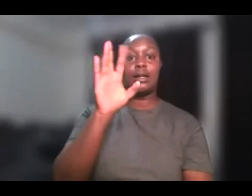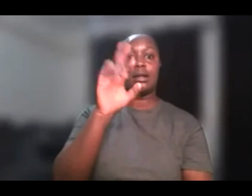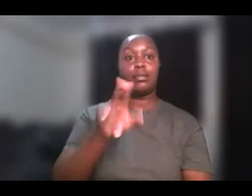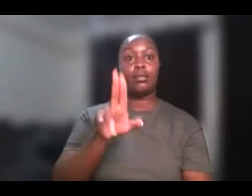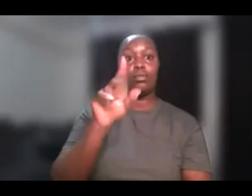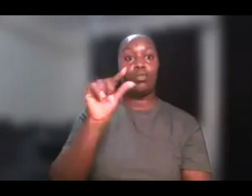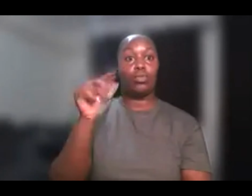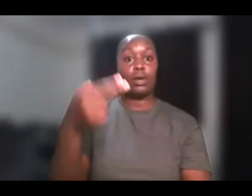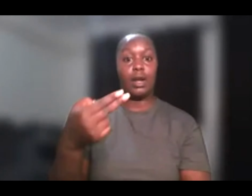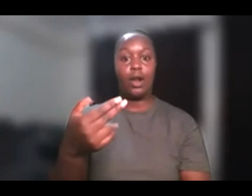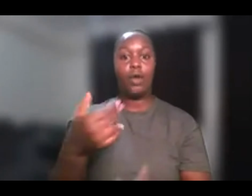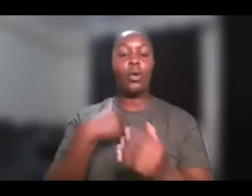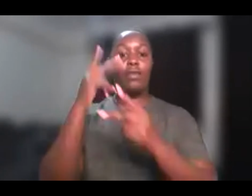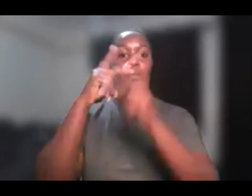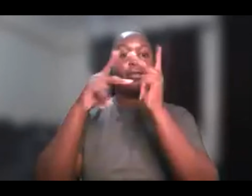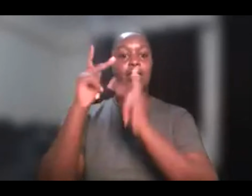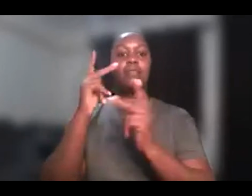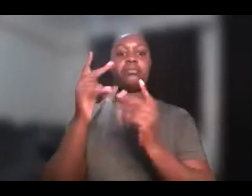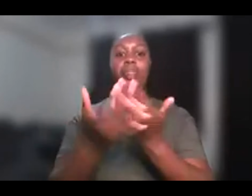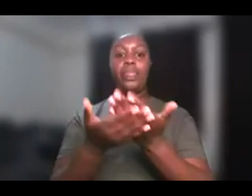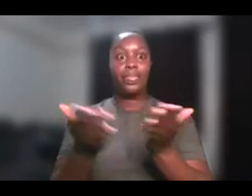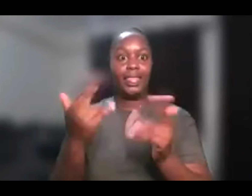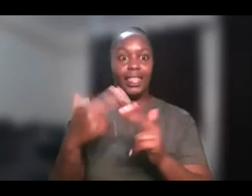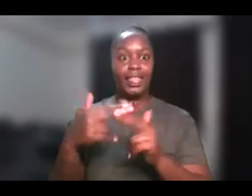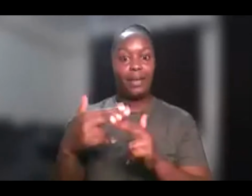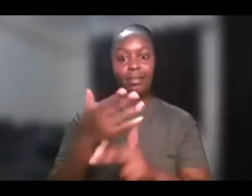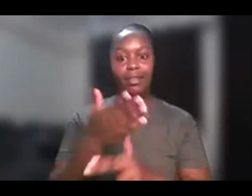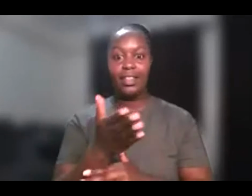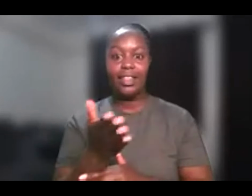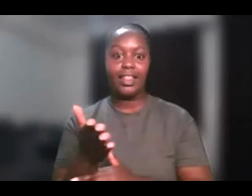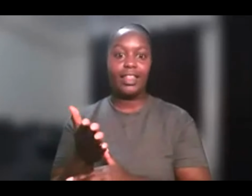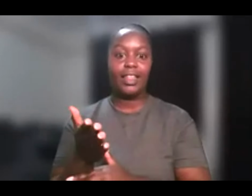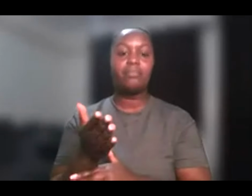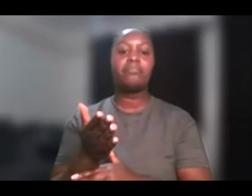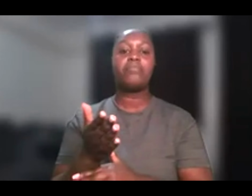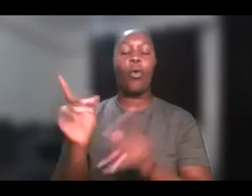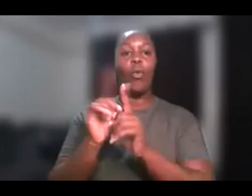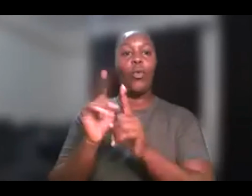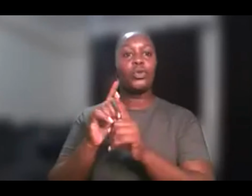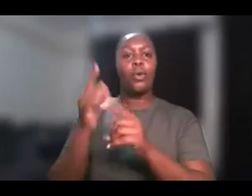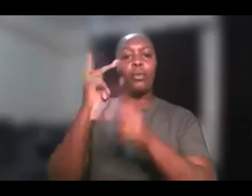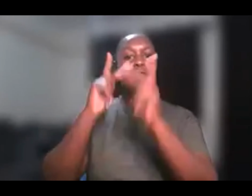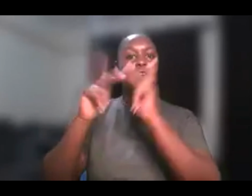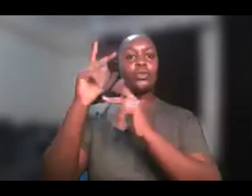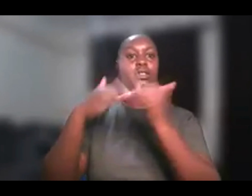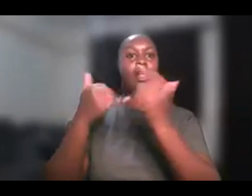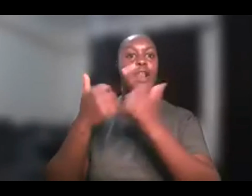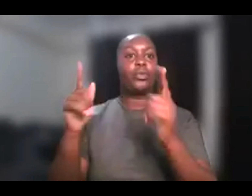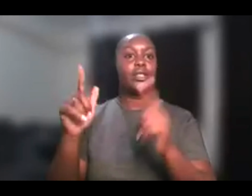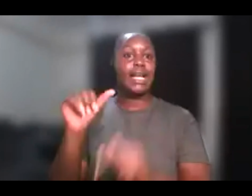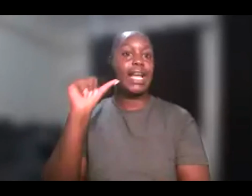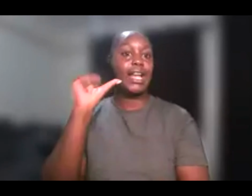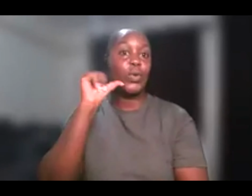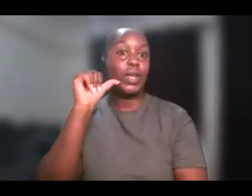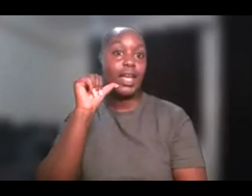who is the first professor of British Sign Language in the UK, Professor Adams, who is focused on British Sign Language and Australian Sign